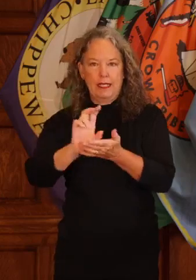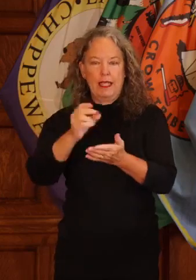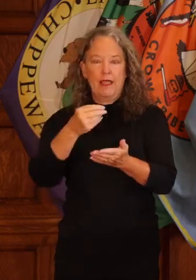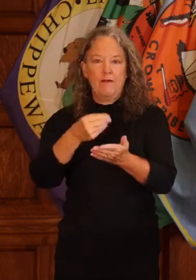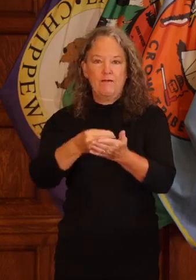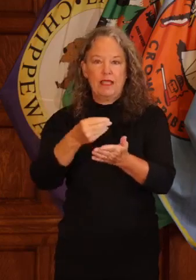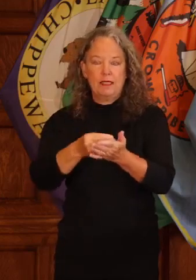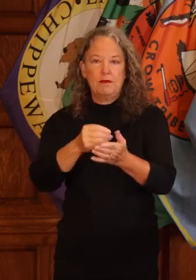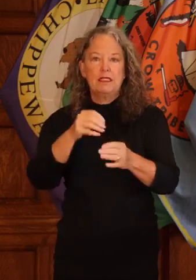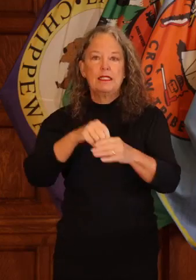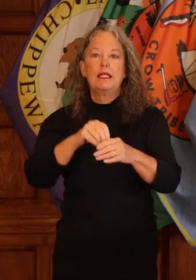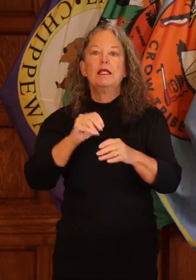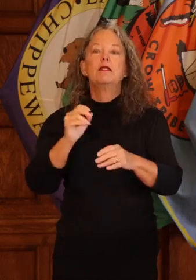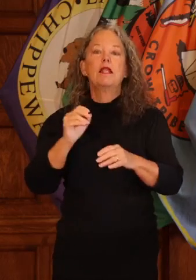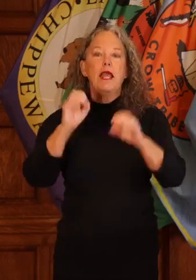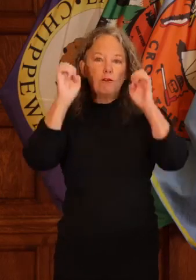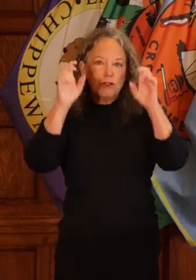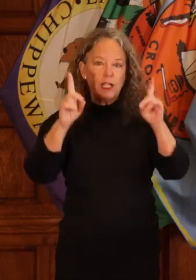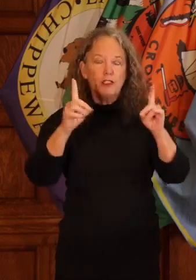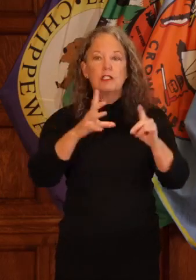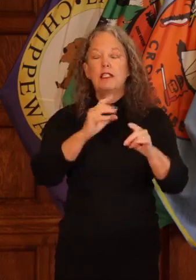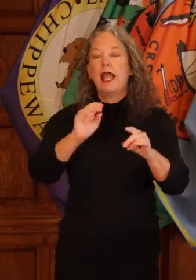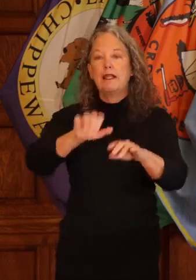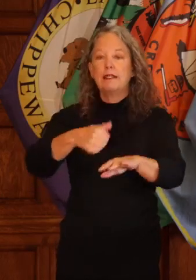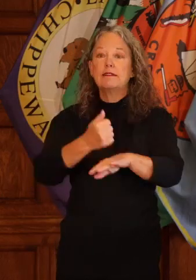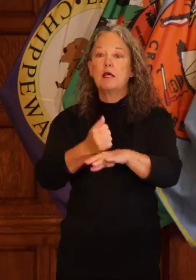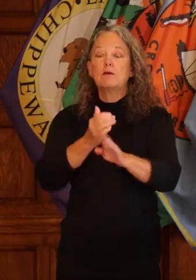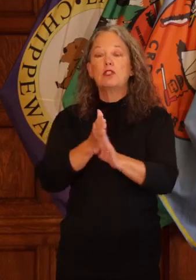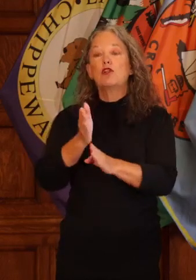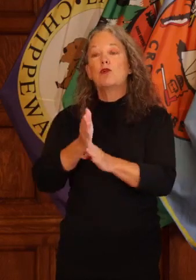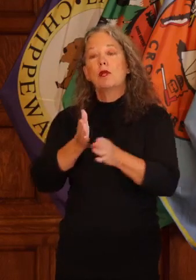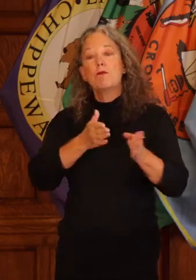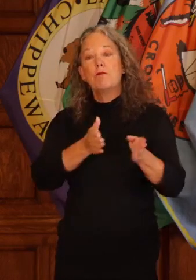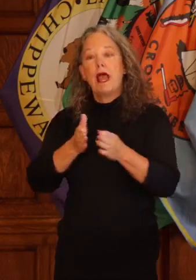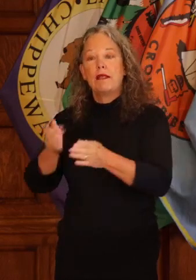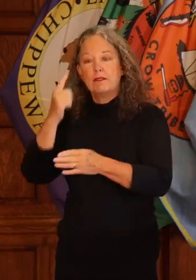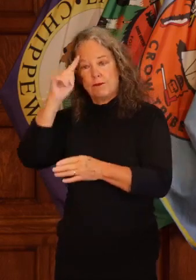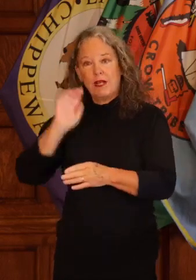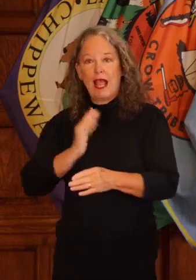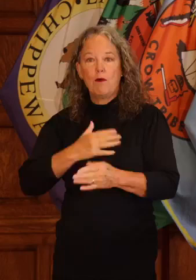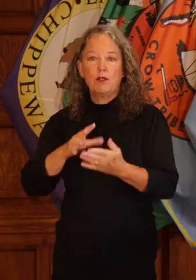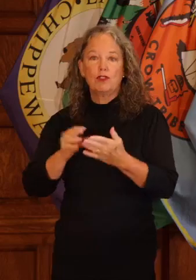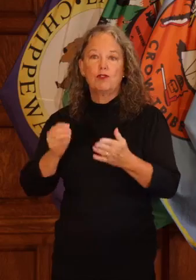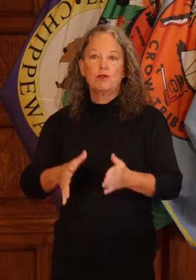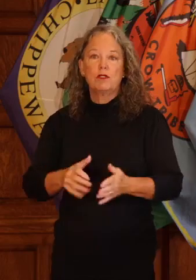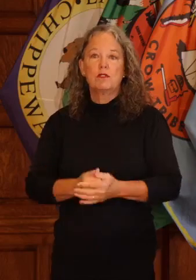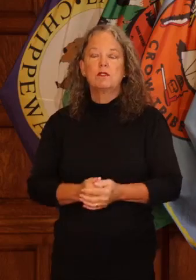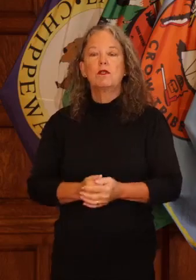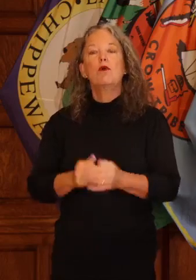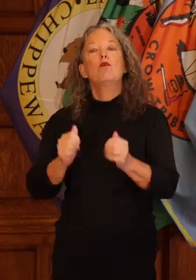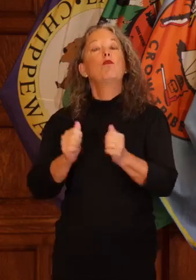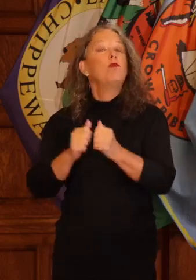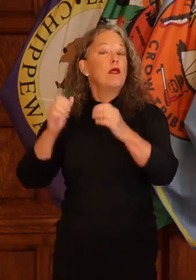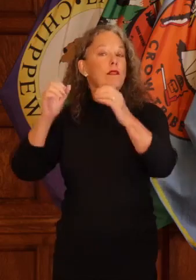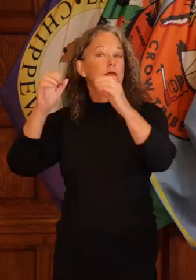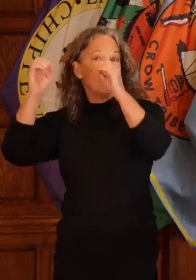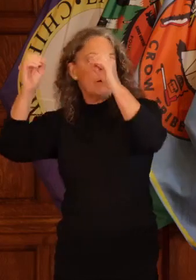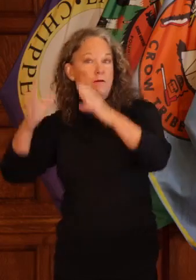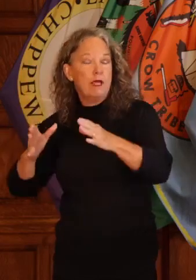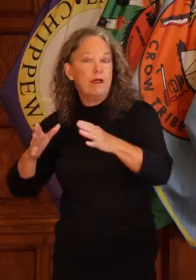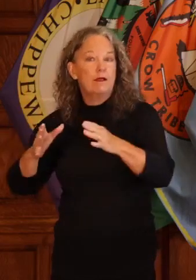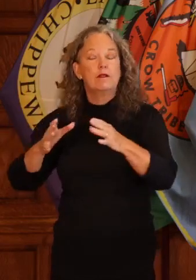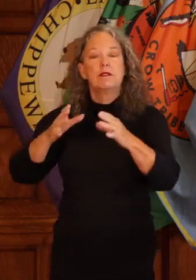public education, and establishing career paths for our students. Alongside parents, teachers